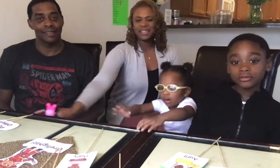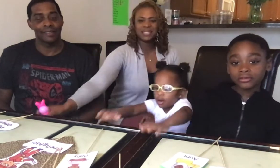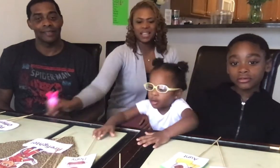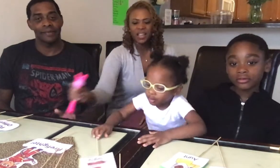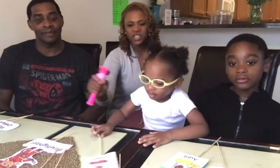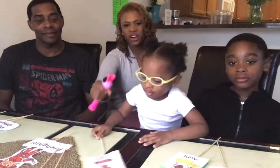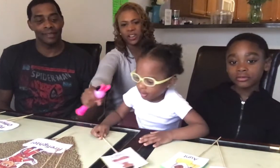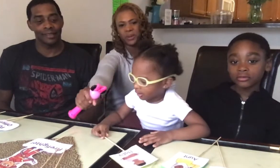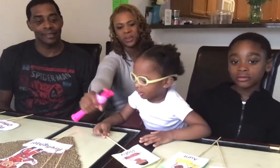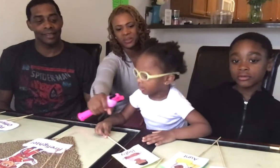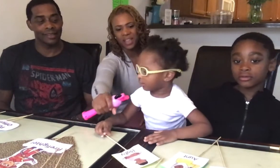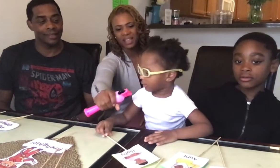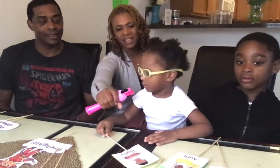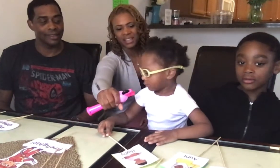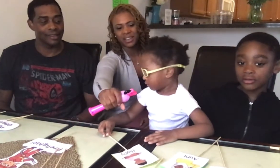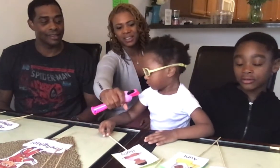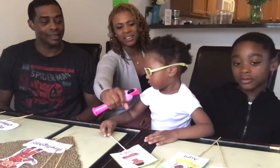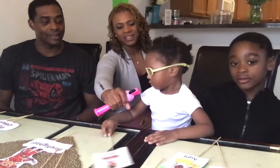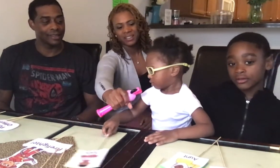see. Journey, what do you think? They did good?